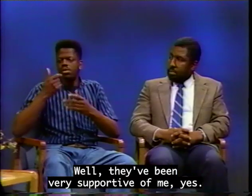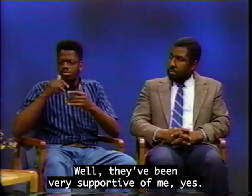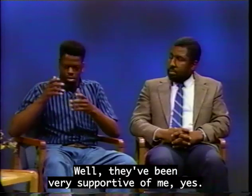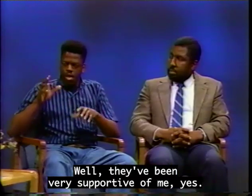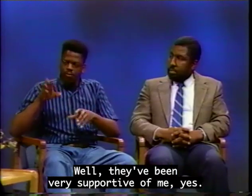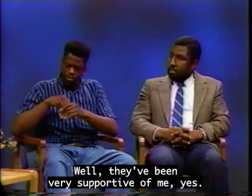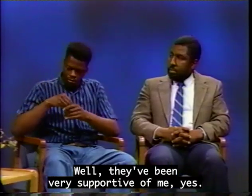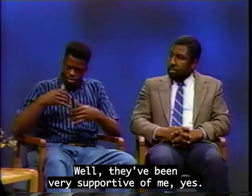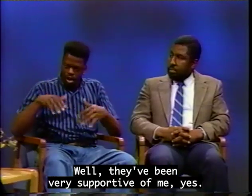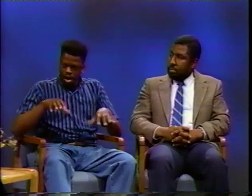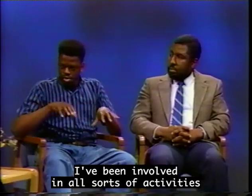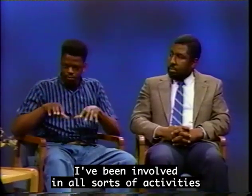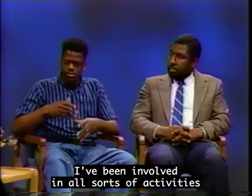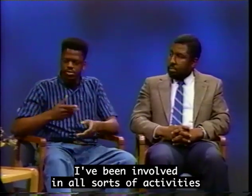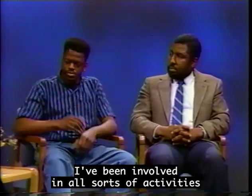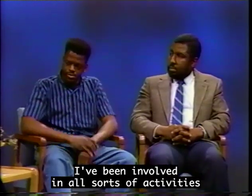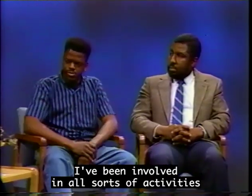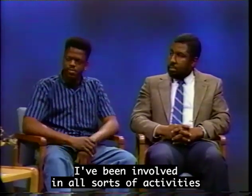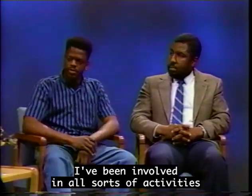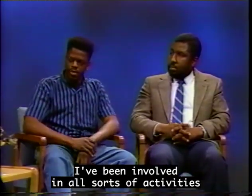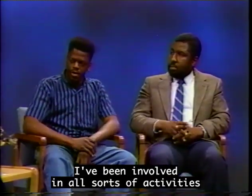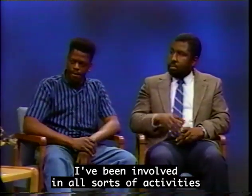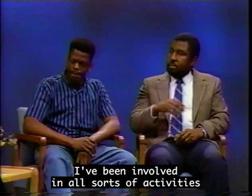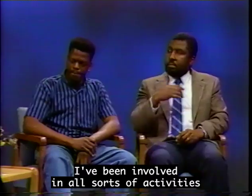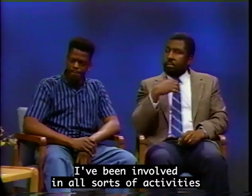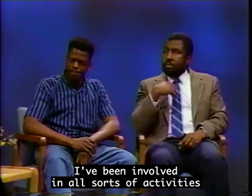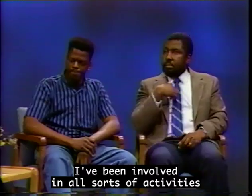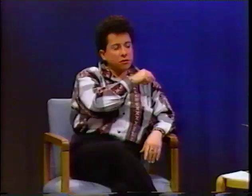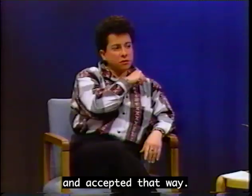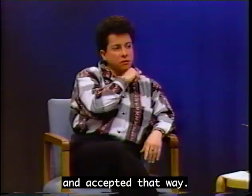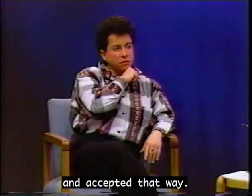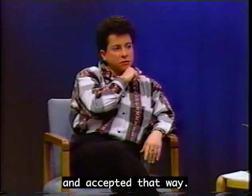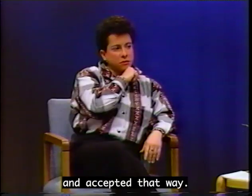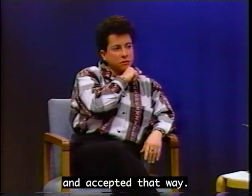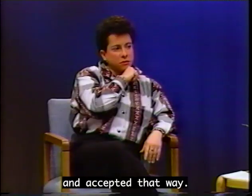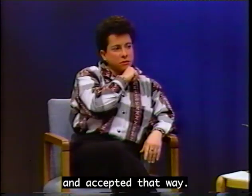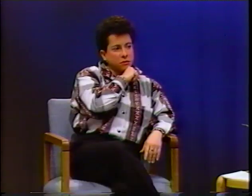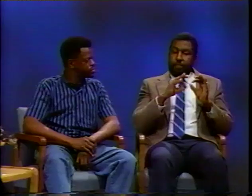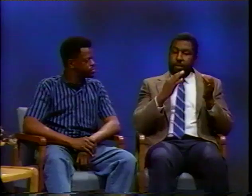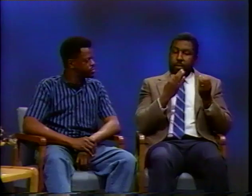of me, yes. I've been involved in all sorts of activities and accepted that way.